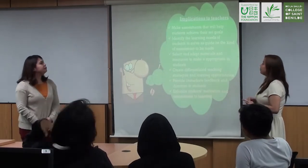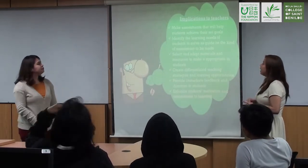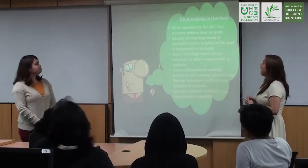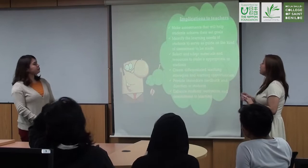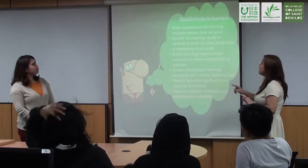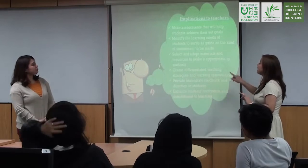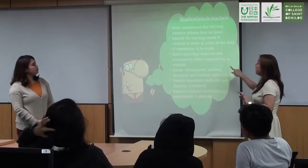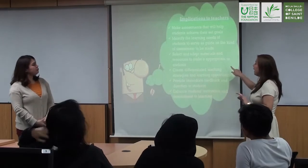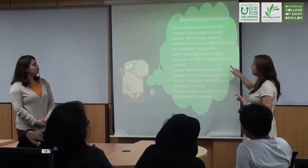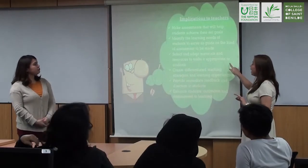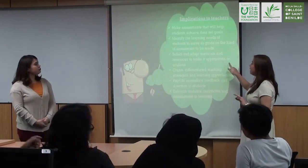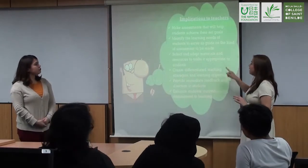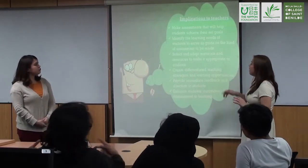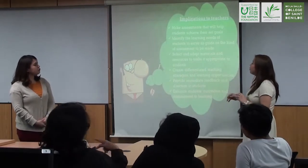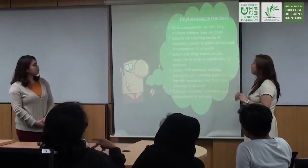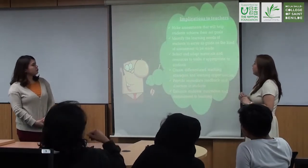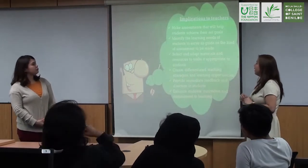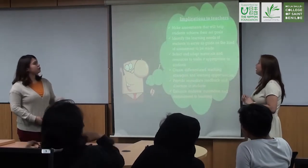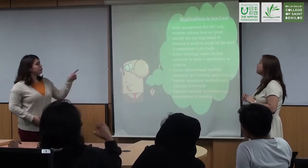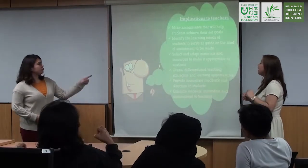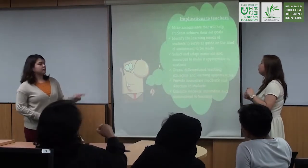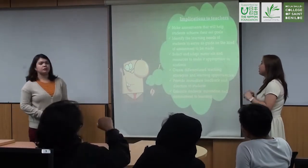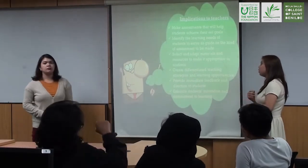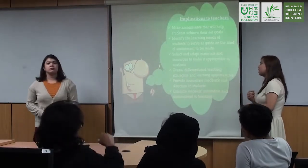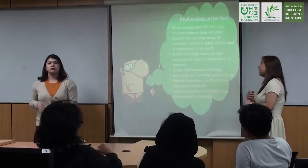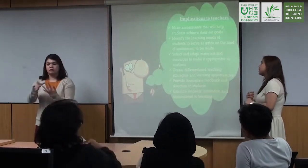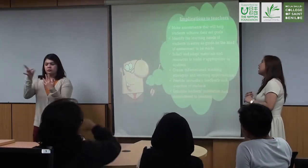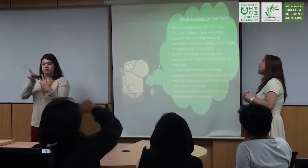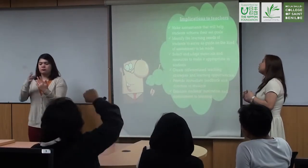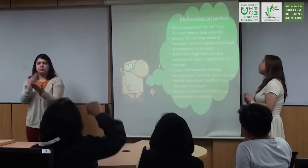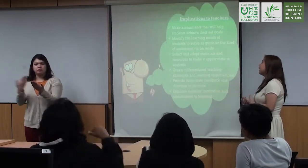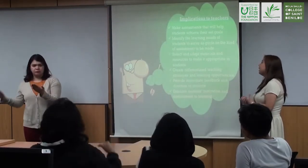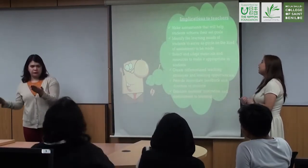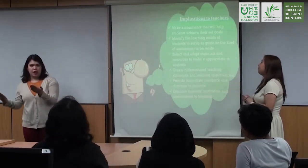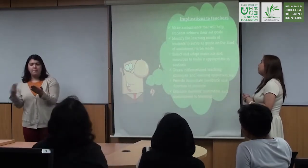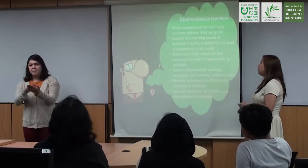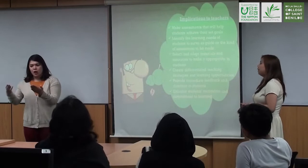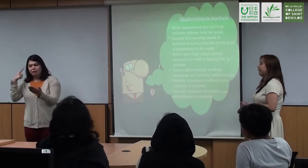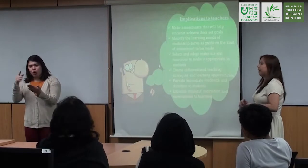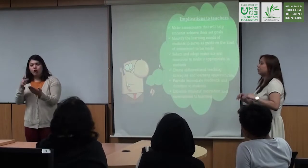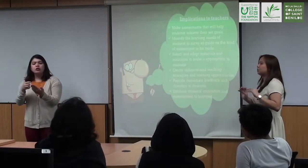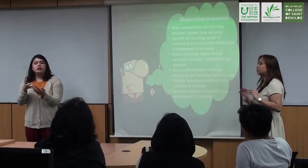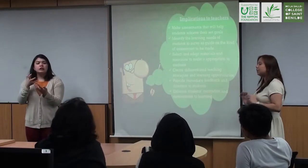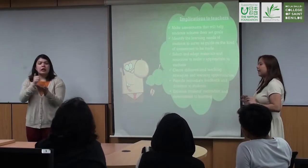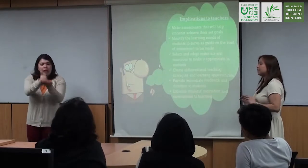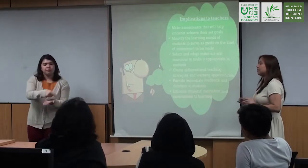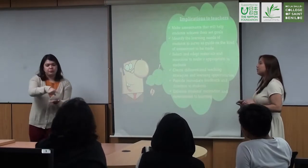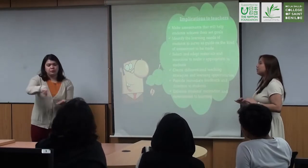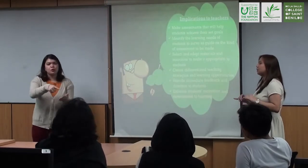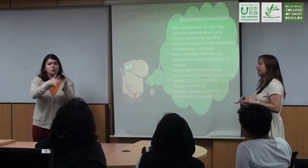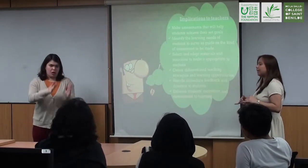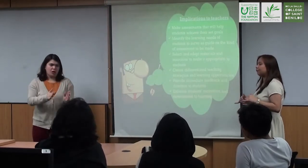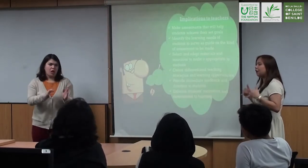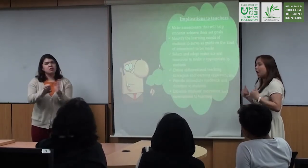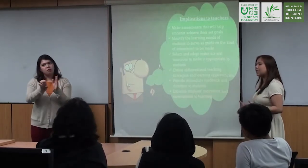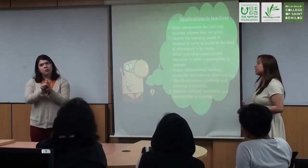made. And then select and adapt materials and resources to make it appropriate to